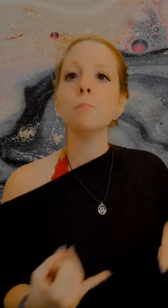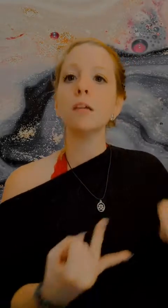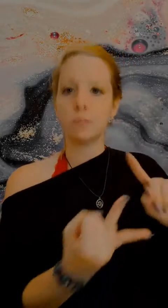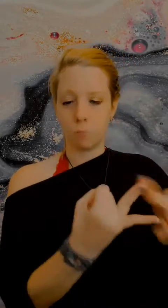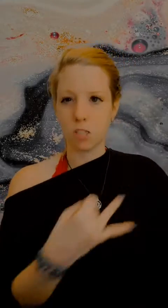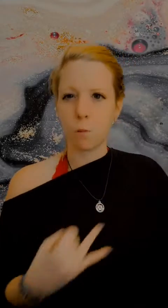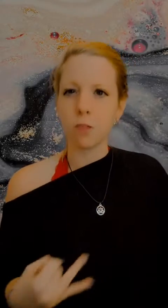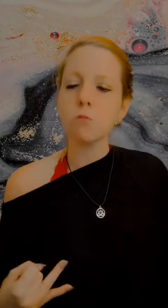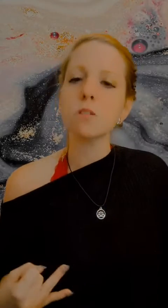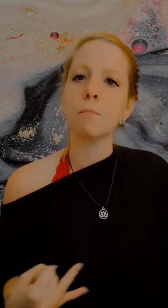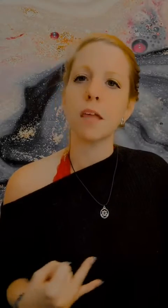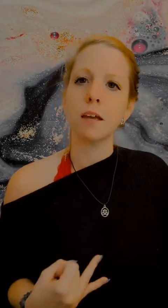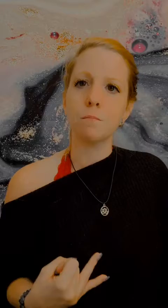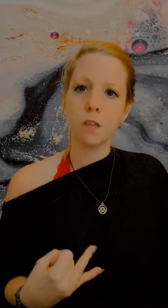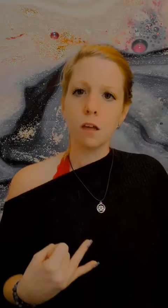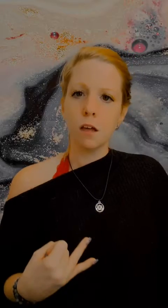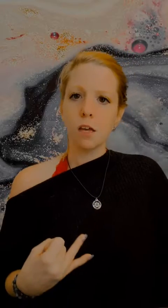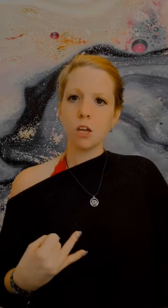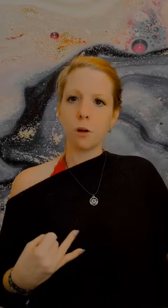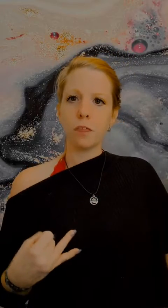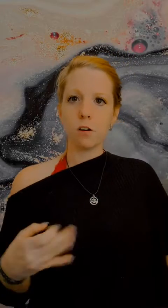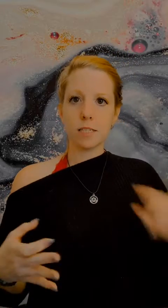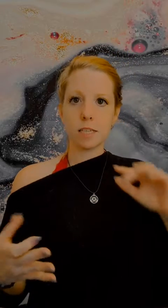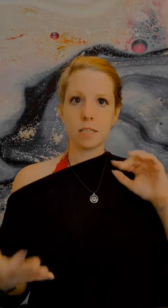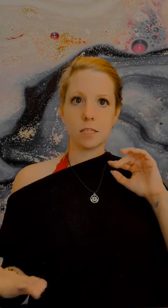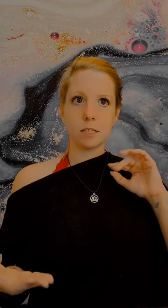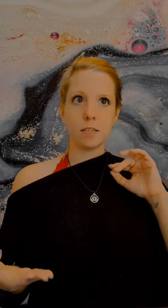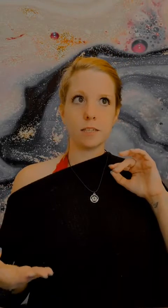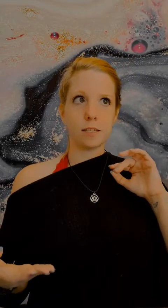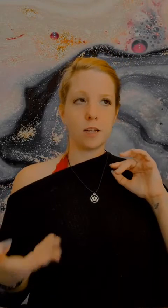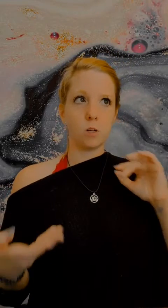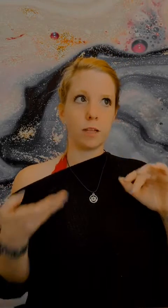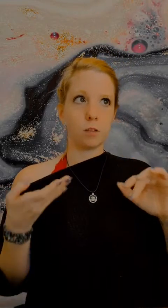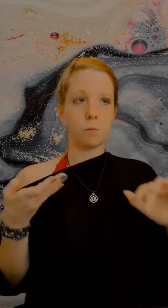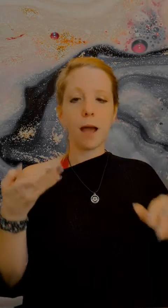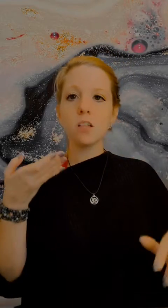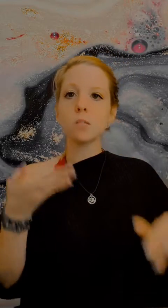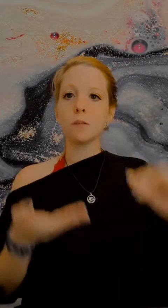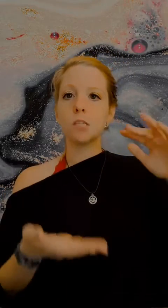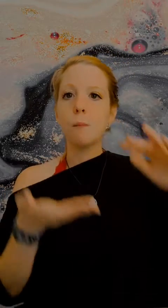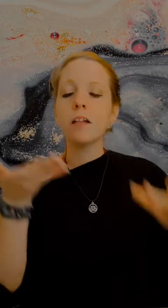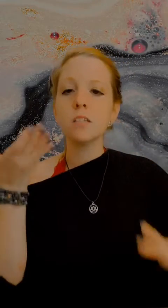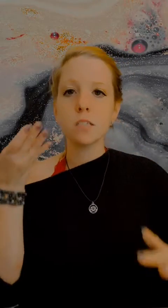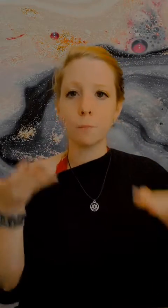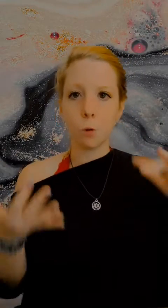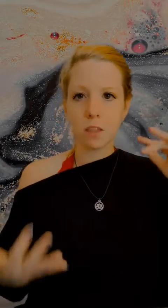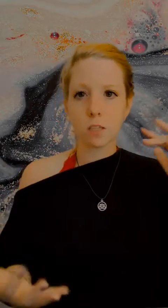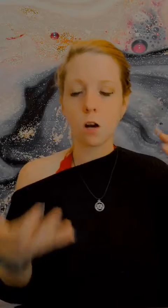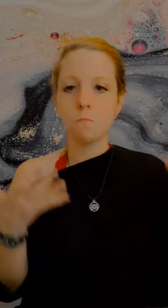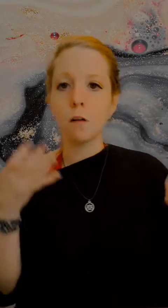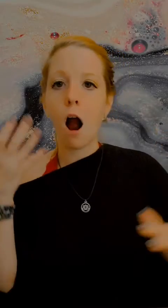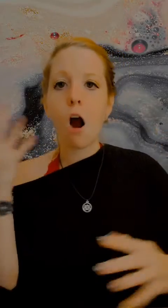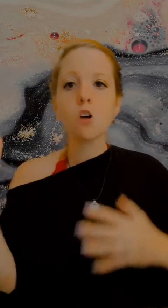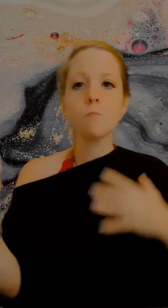if someone's going through something, there is this, and I don't like the word balance, but this balancing point, this harmony